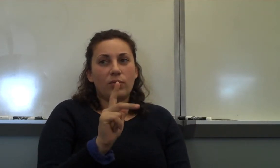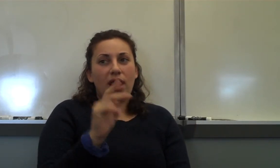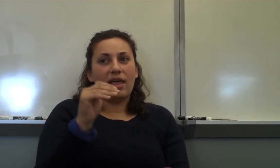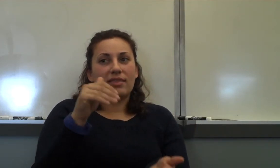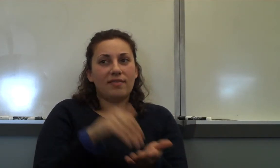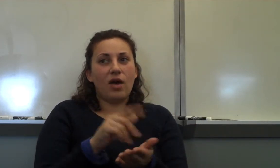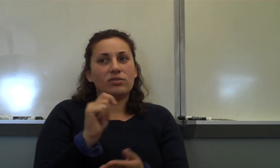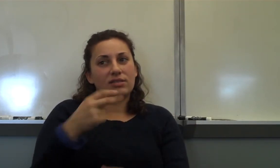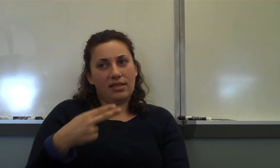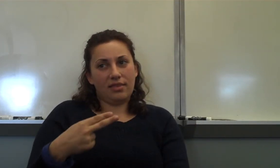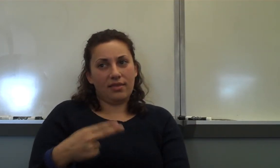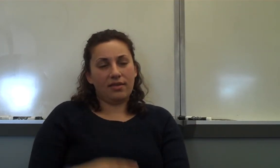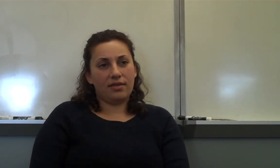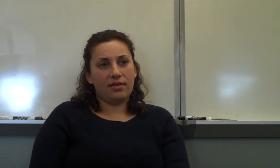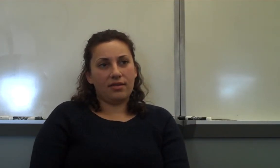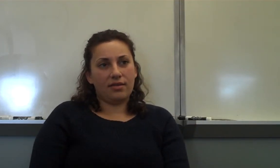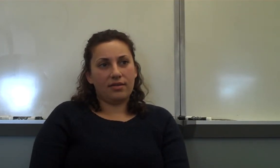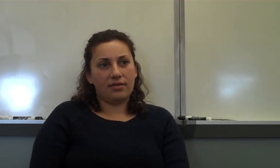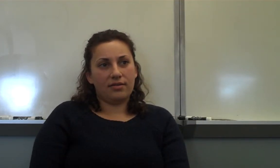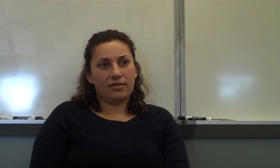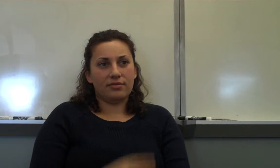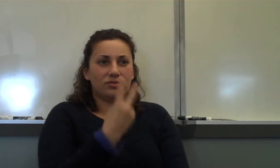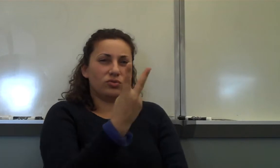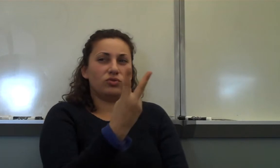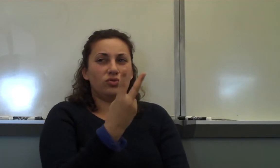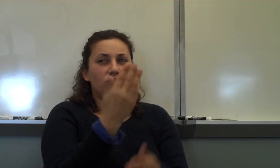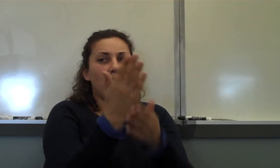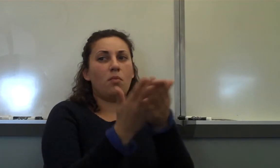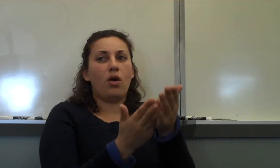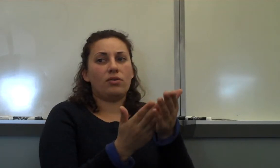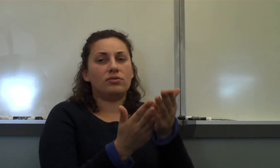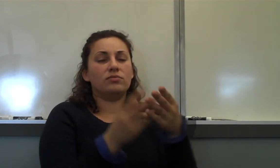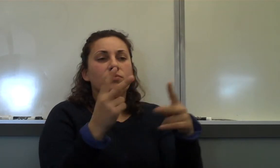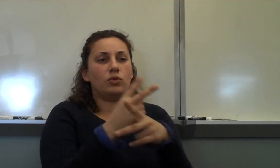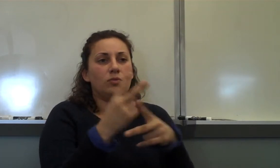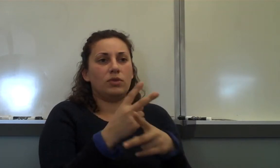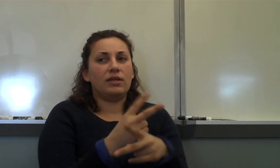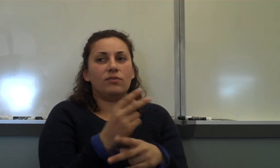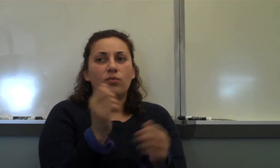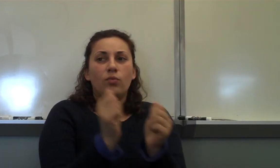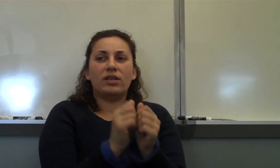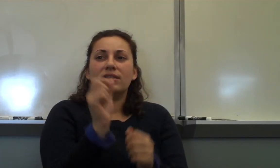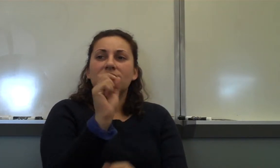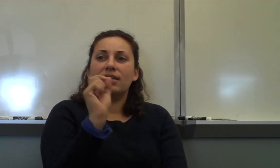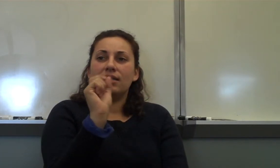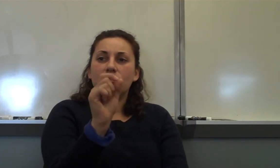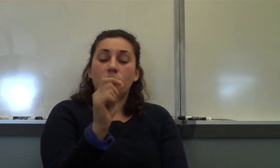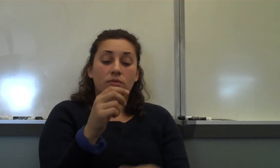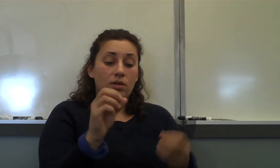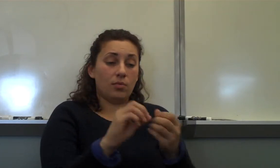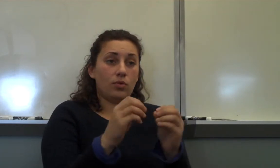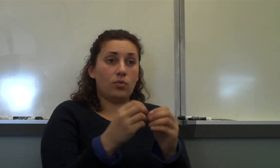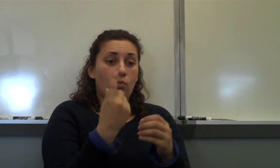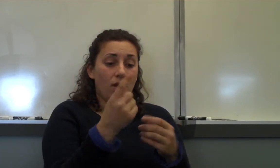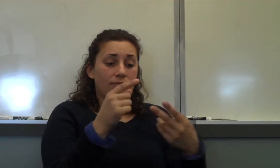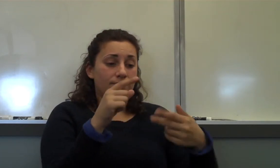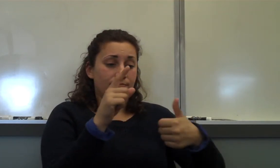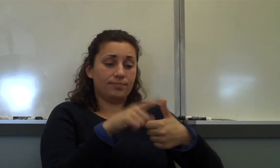Okay? So there are 2 parts to a decimal multiplication. One is get the size of the number, and the second is, what do you do with the decimal